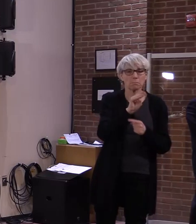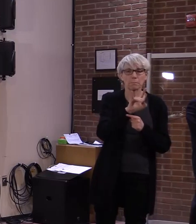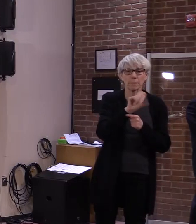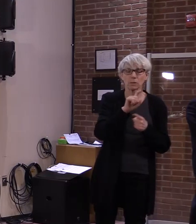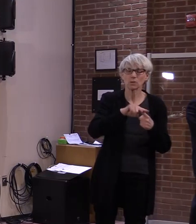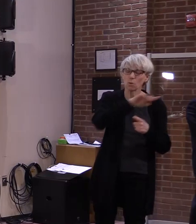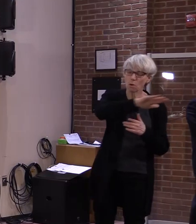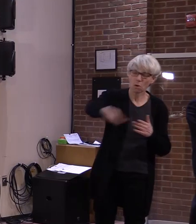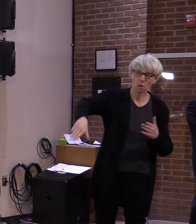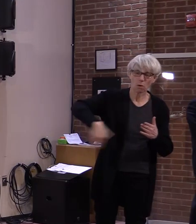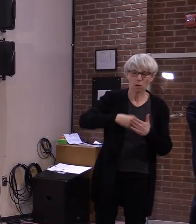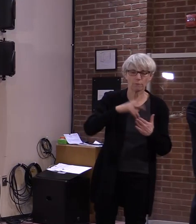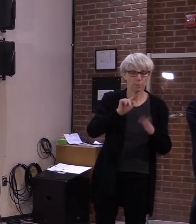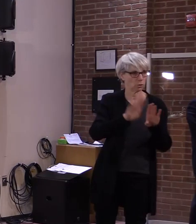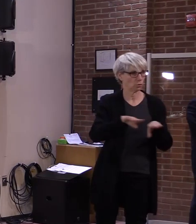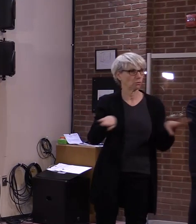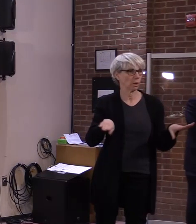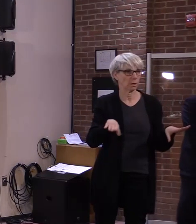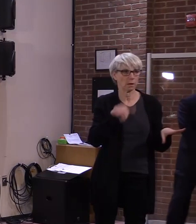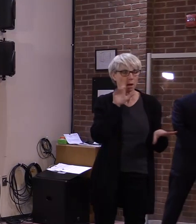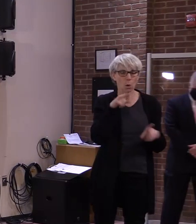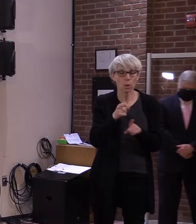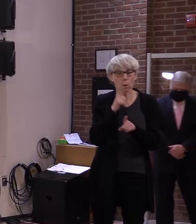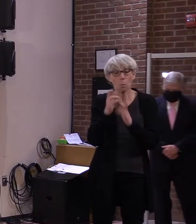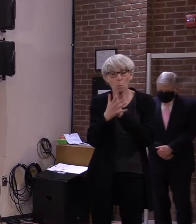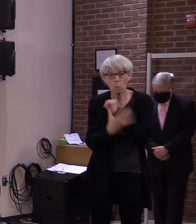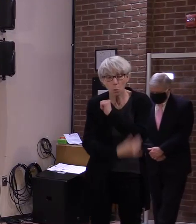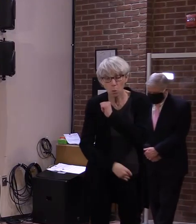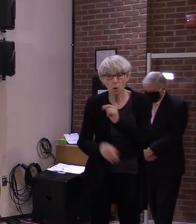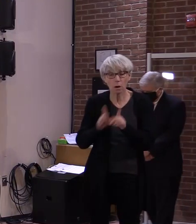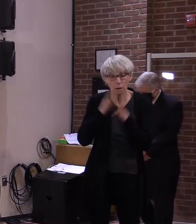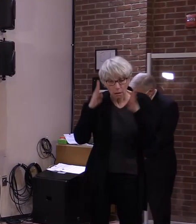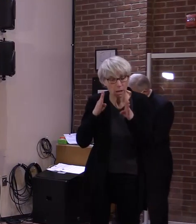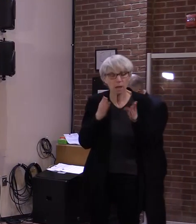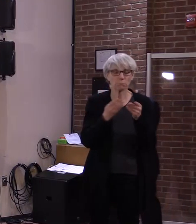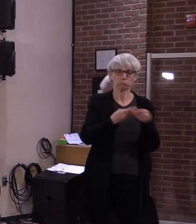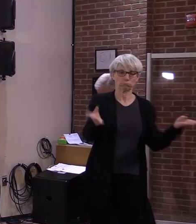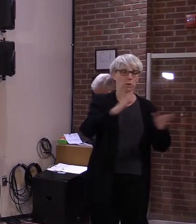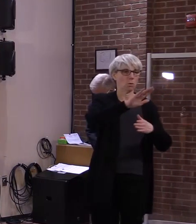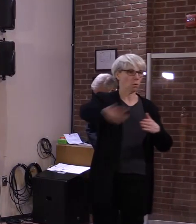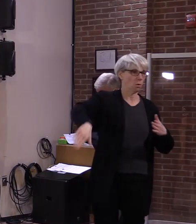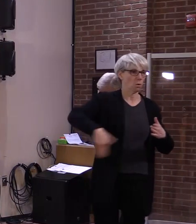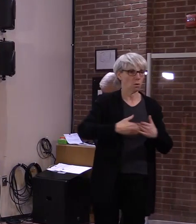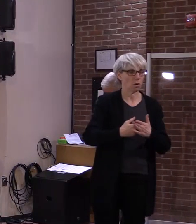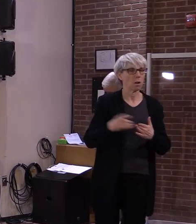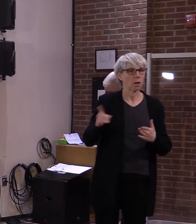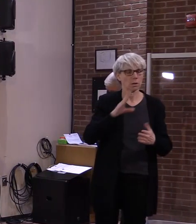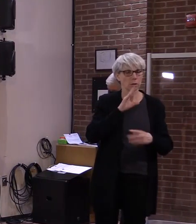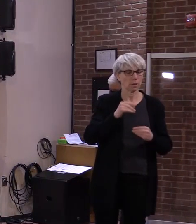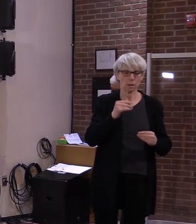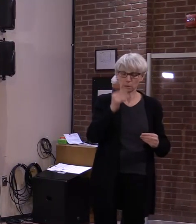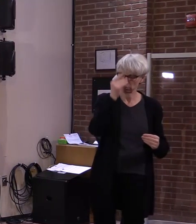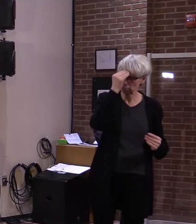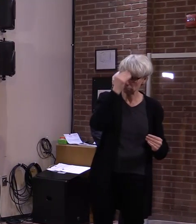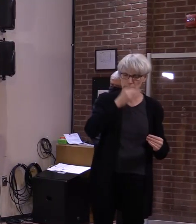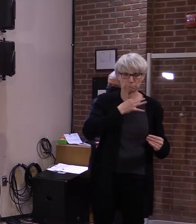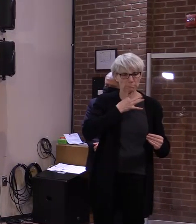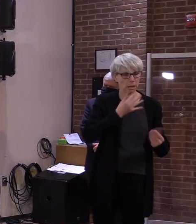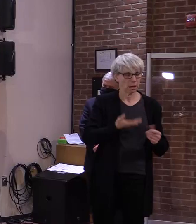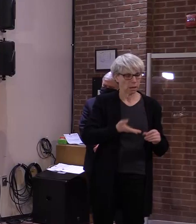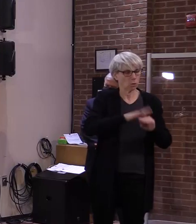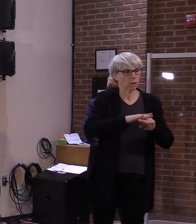office has previously expressed concerns about any aspect of this proposal that could lead to increased taxes. I wonder, in its current